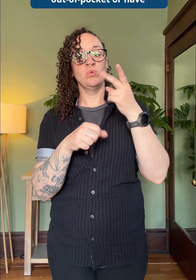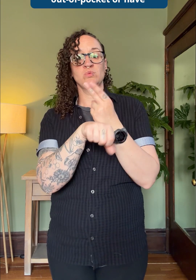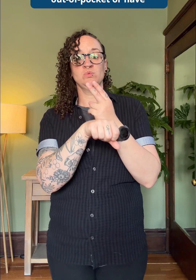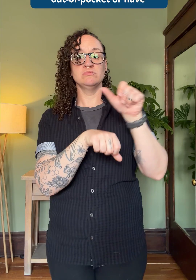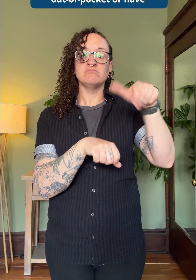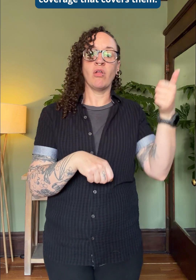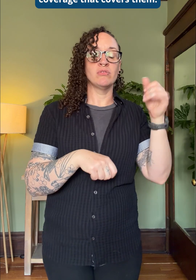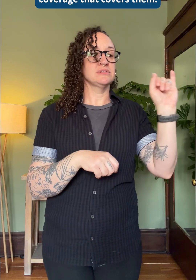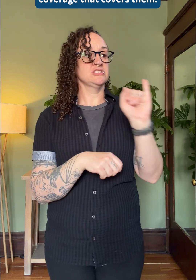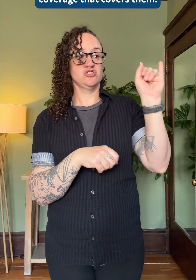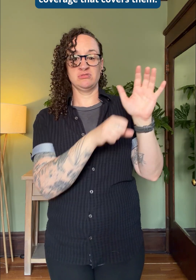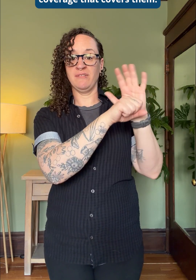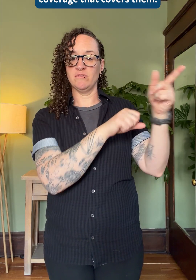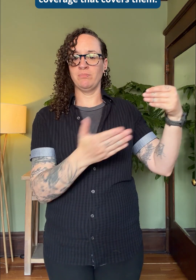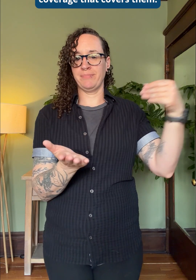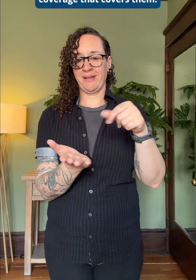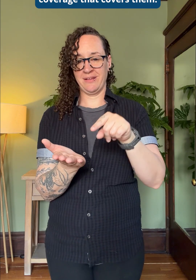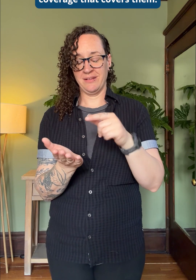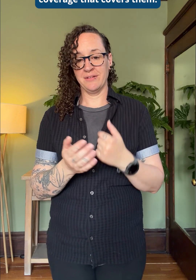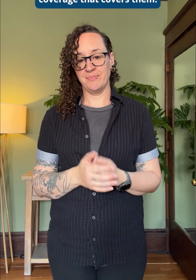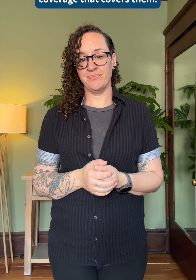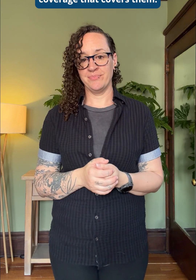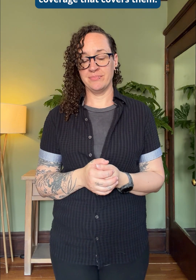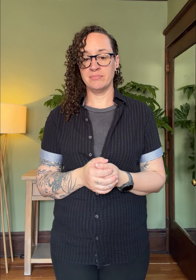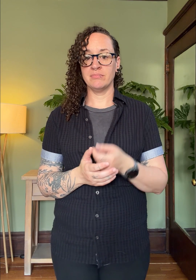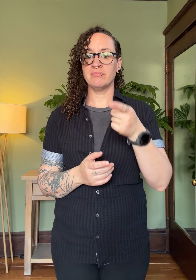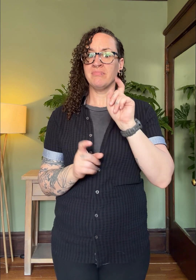pocket or use another insurance coverage that covers them.